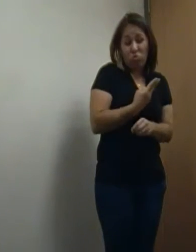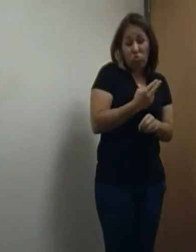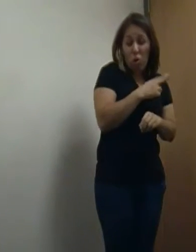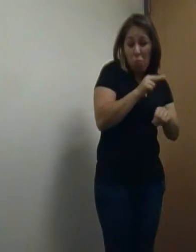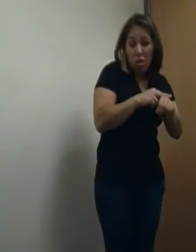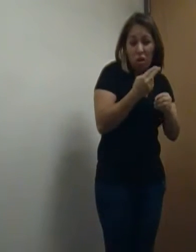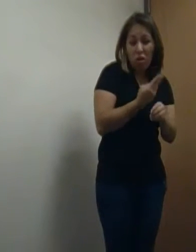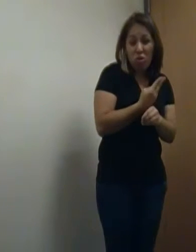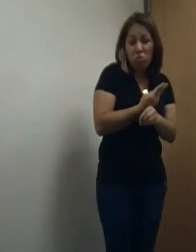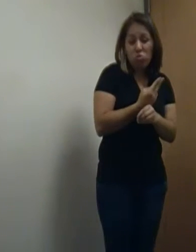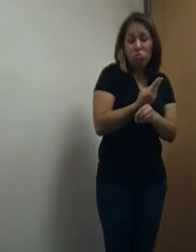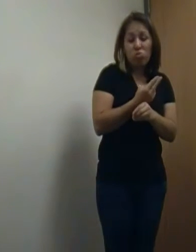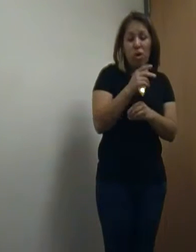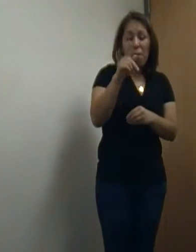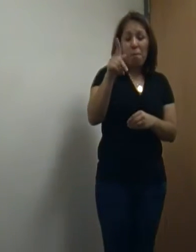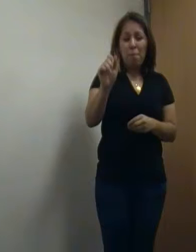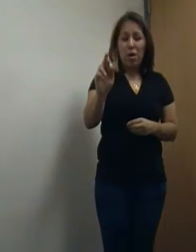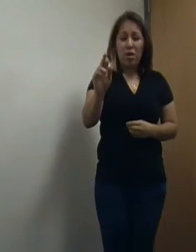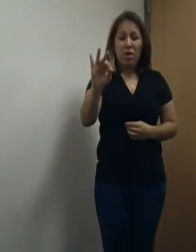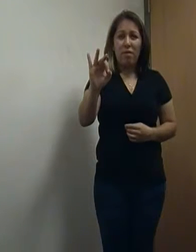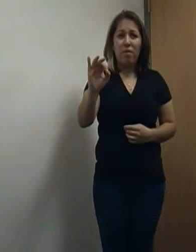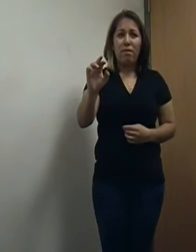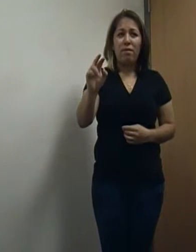used to take to the bedroom.